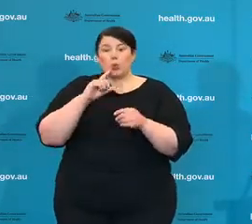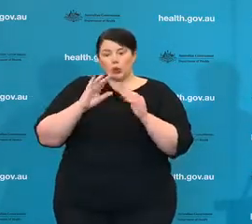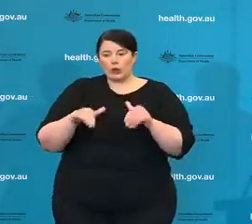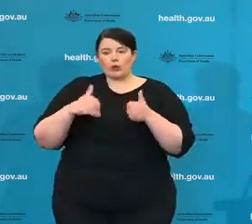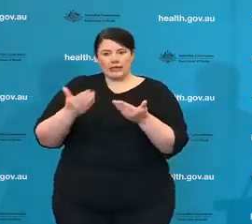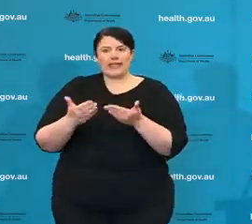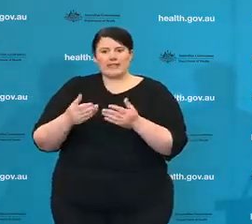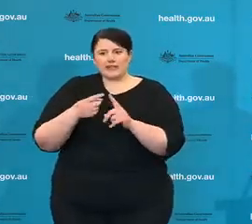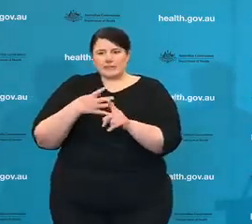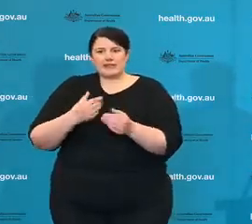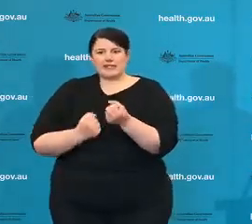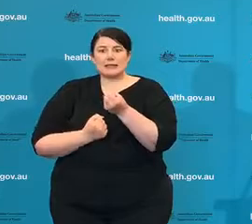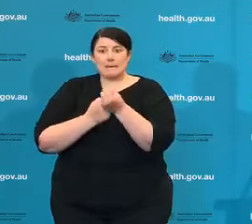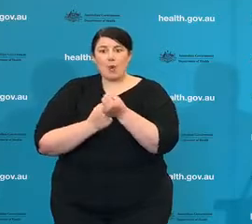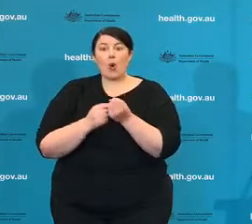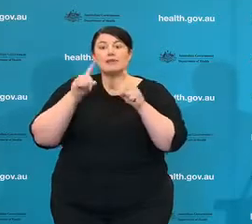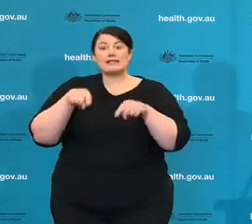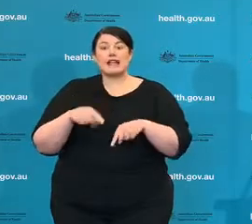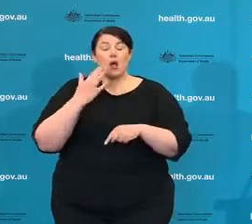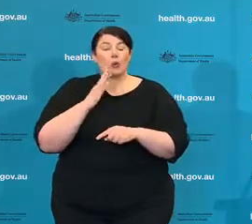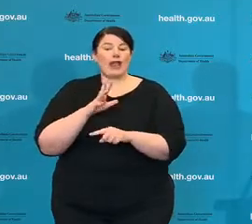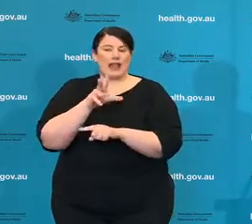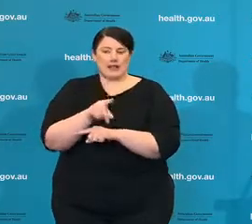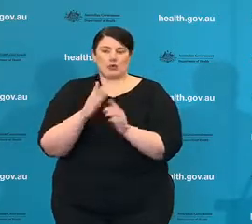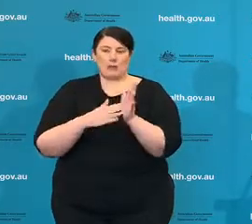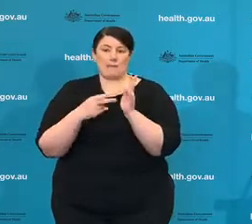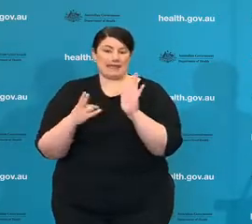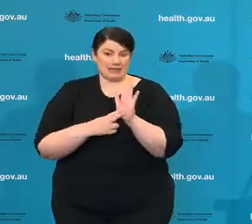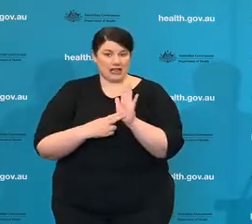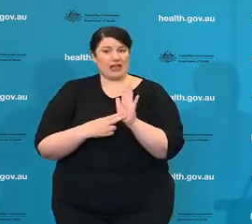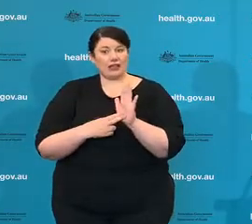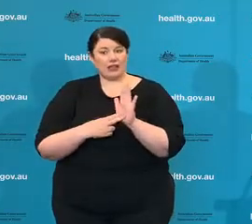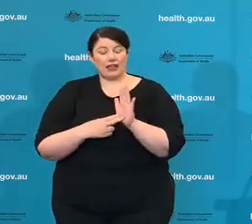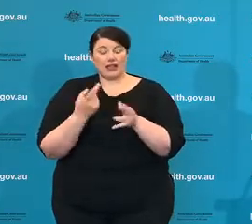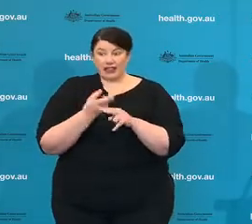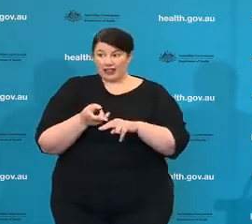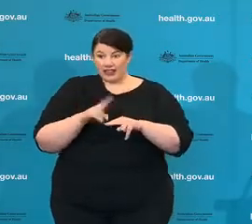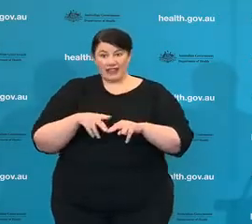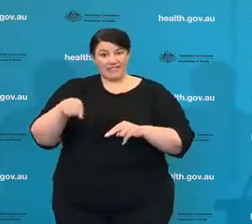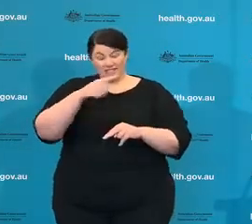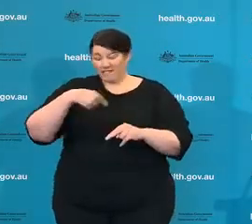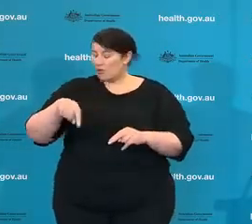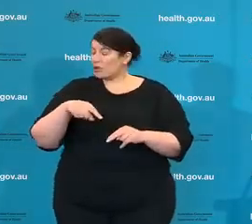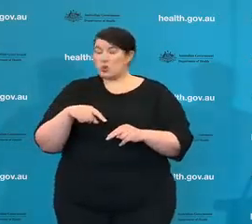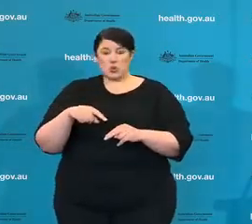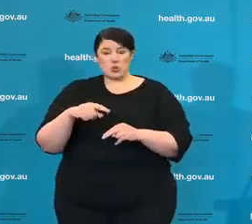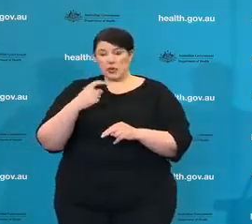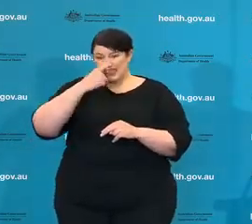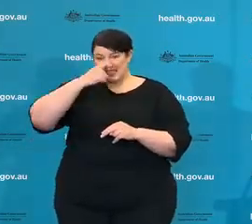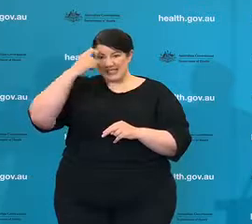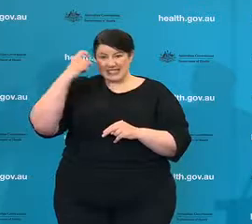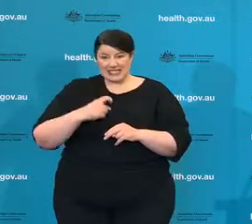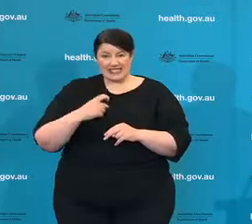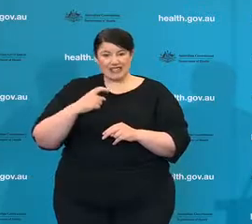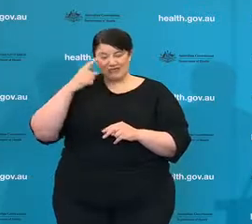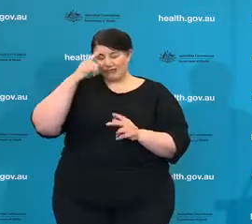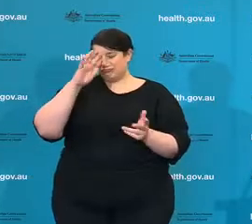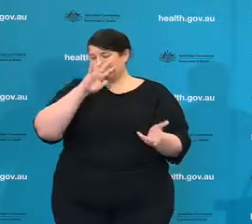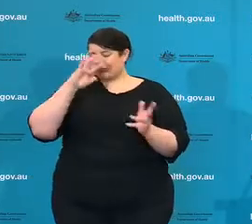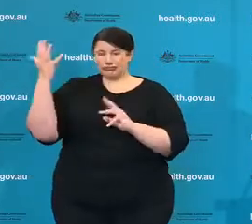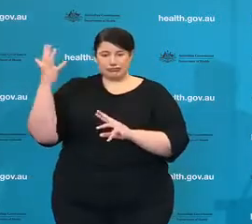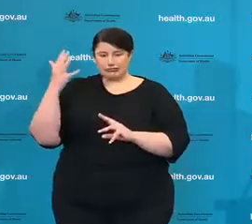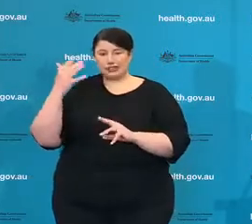government, and that starts next week on Monday. And if people are having serious mental health effects, of